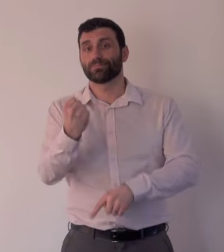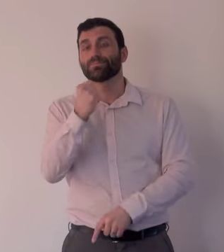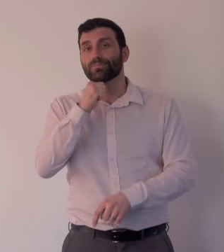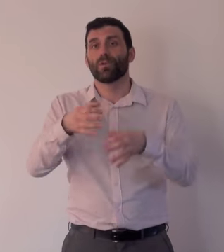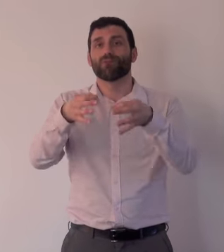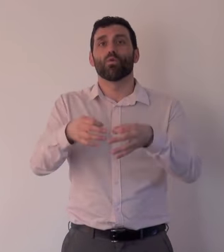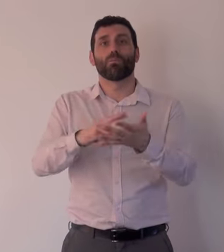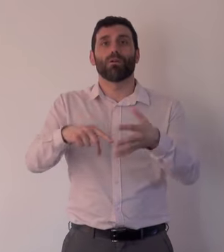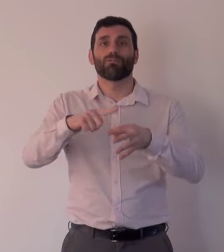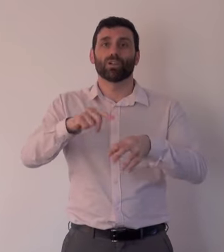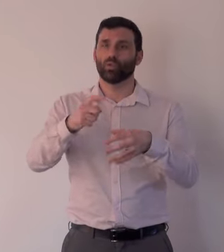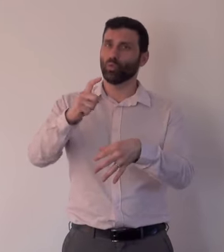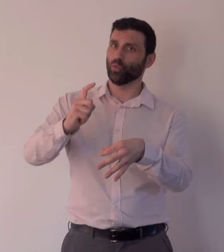formal NVQ-based qualification.